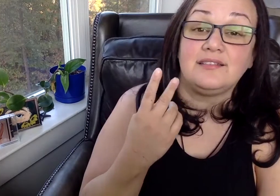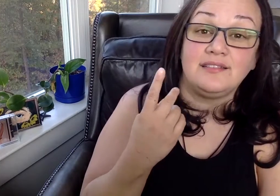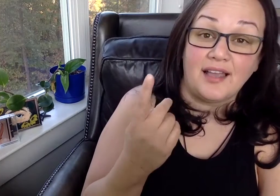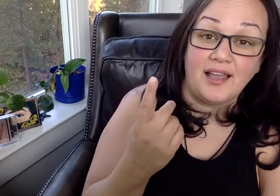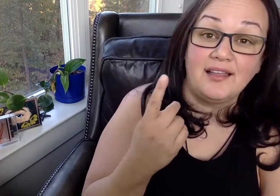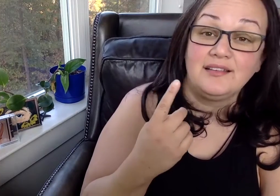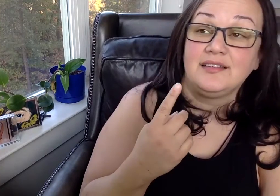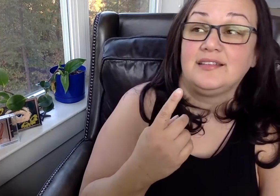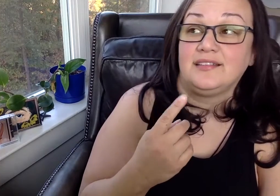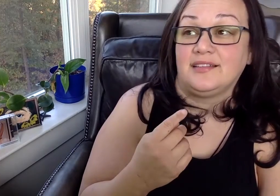the,